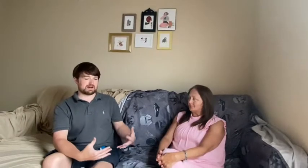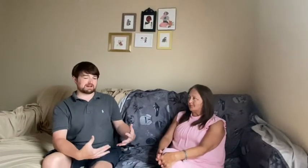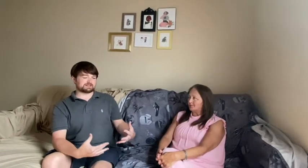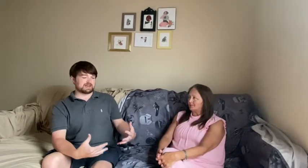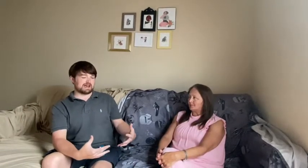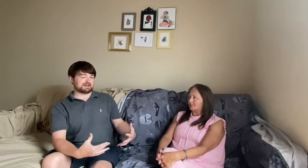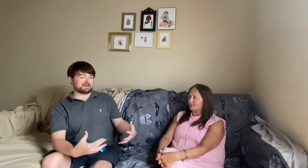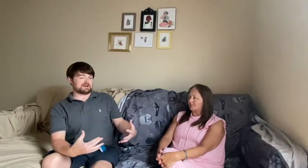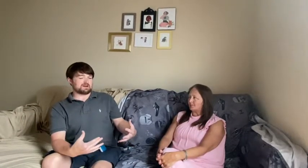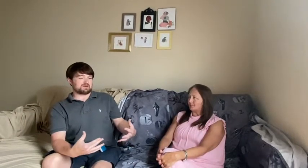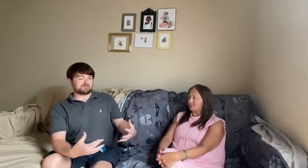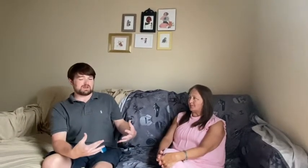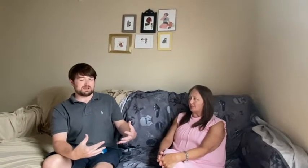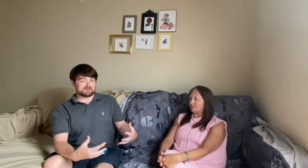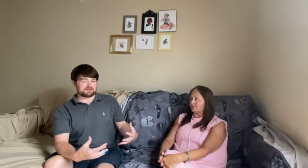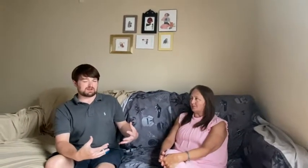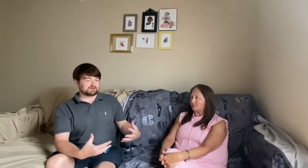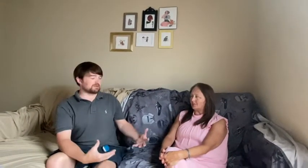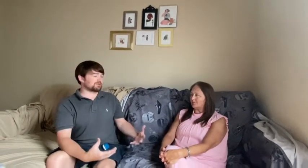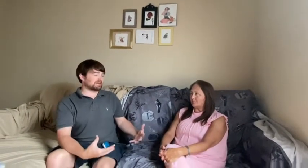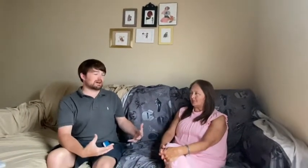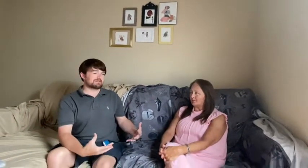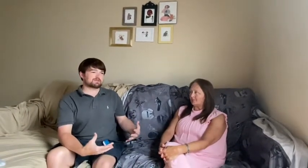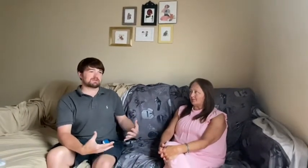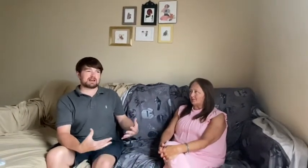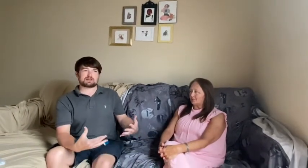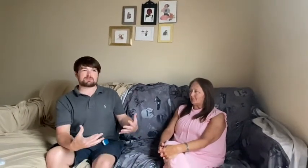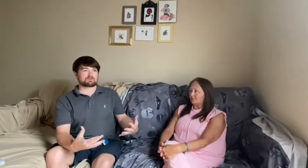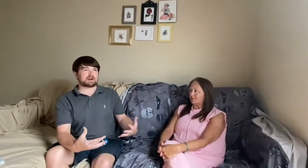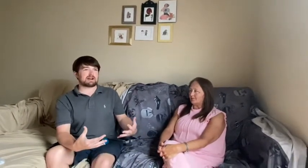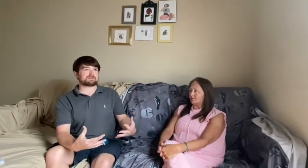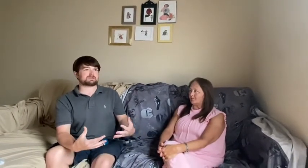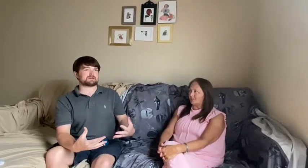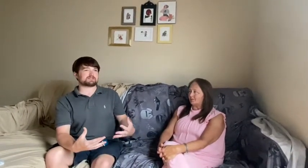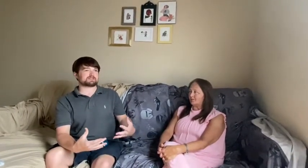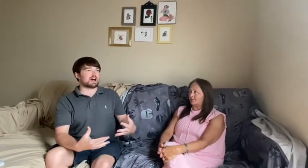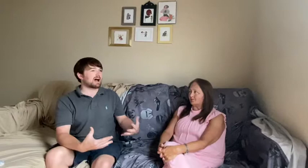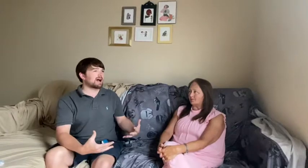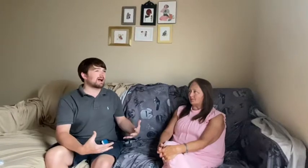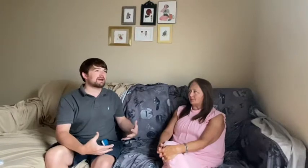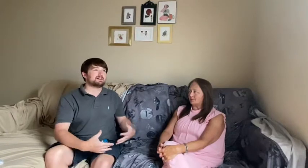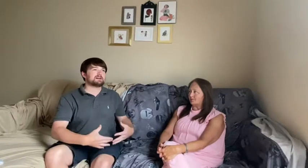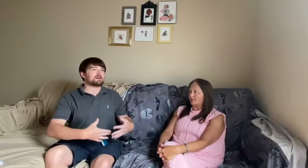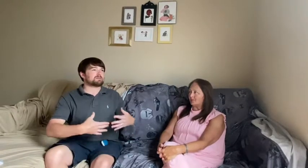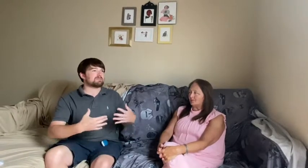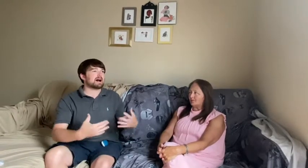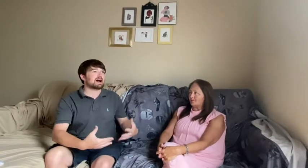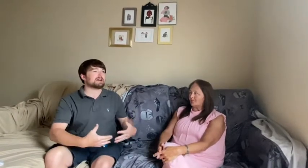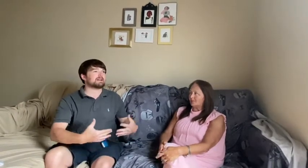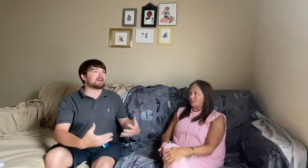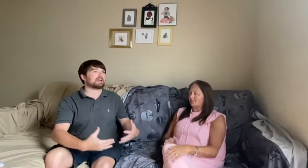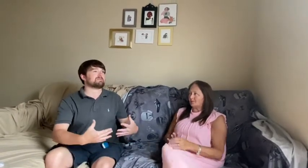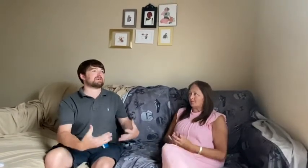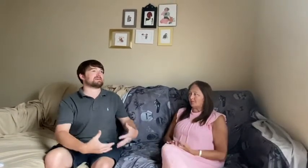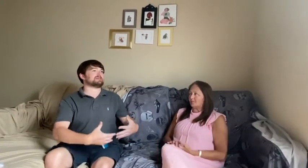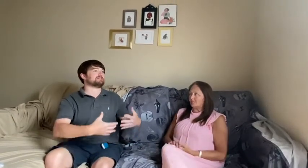signs that we could use in everyday life, like a phrase such as "Hi, my name